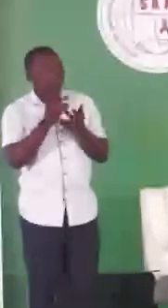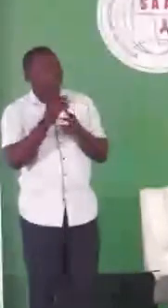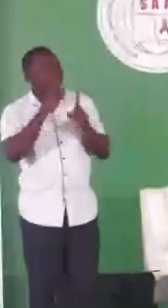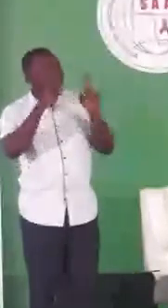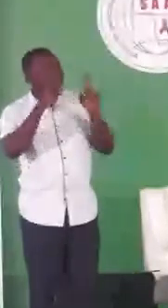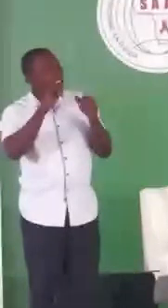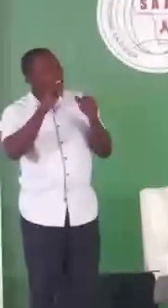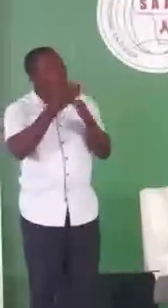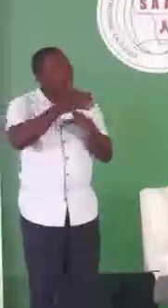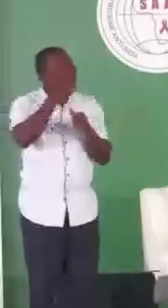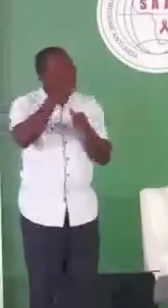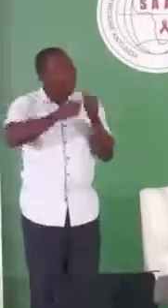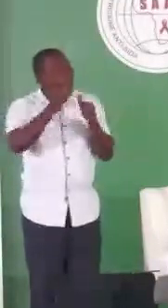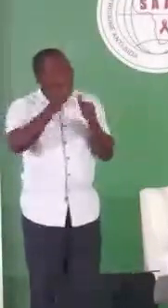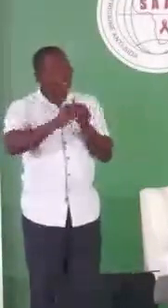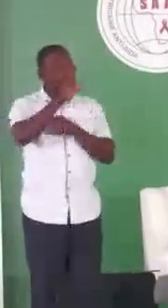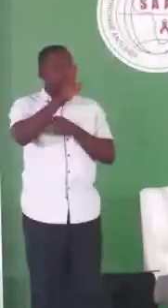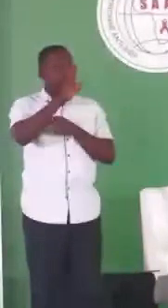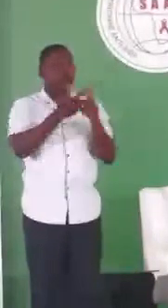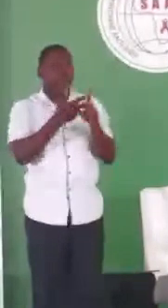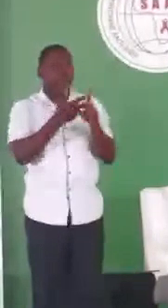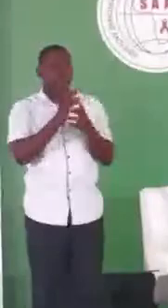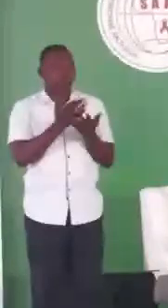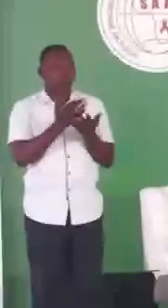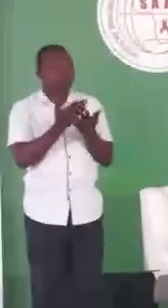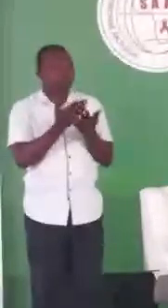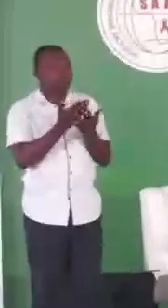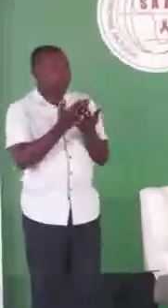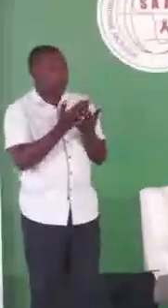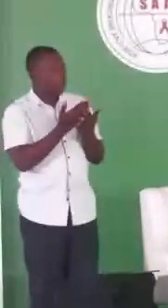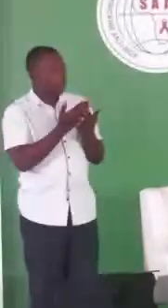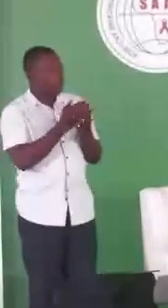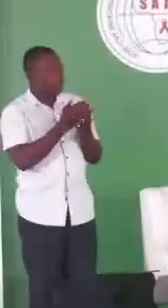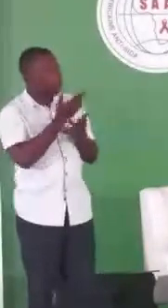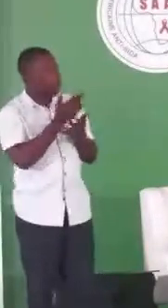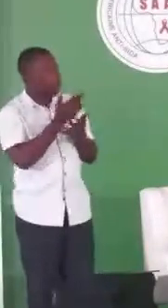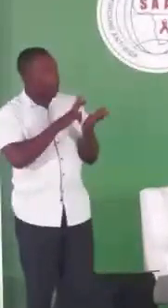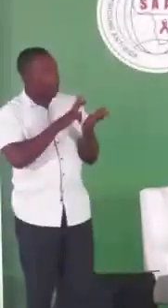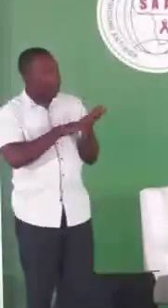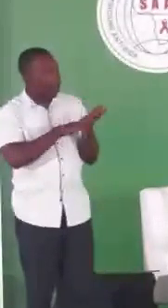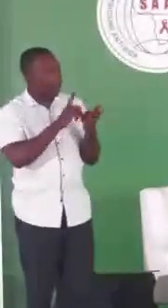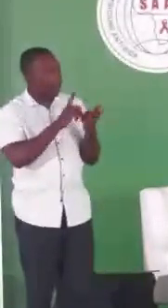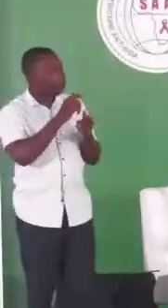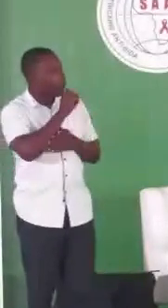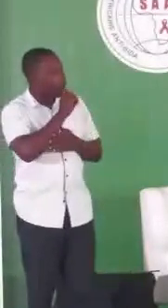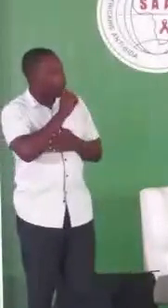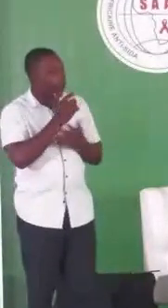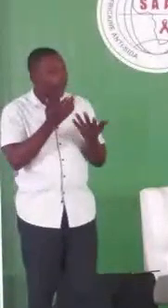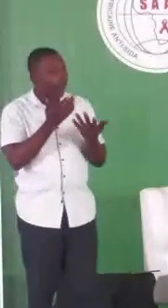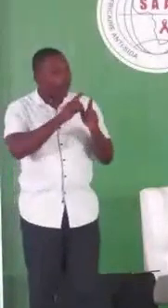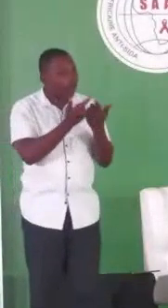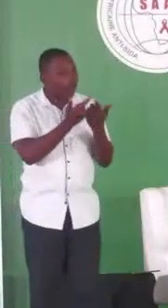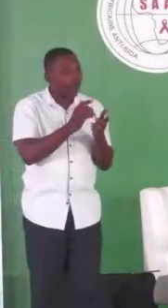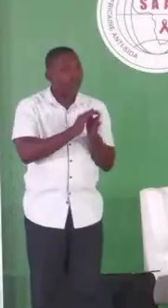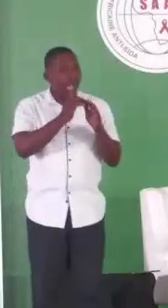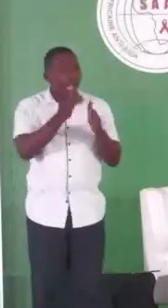months. Does that apply to the private sector? For the mothers, ANC mothers going to the private sector, how